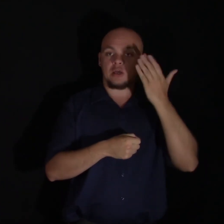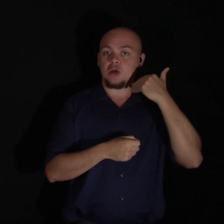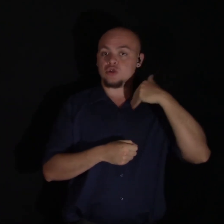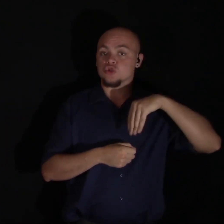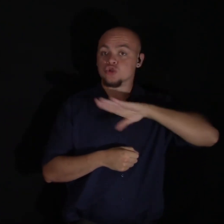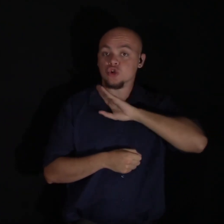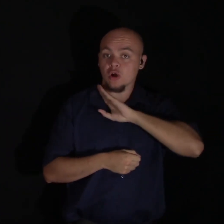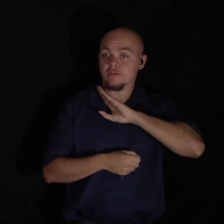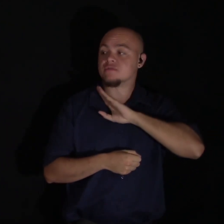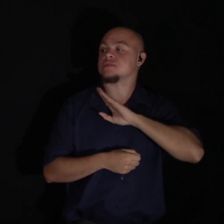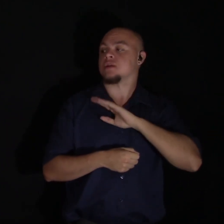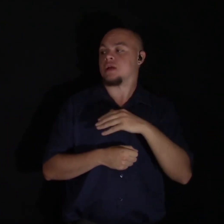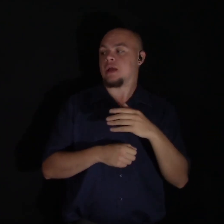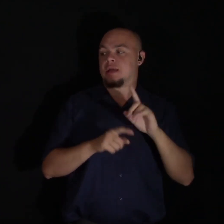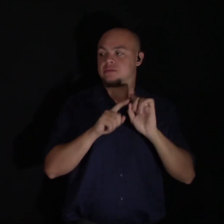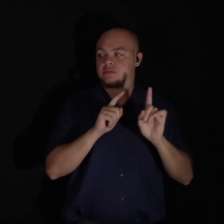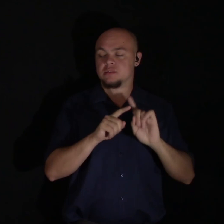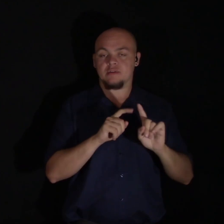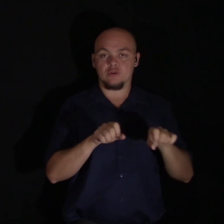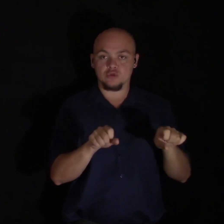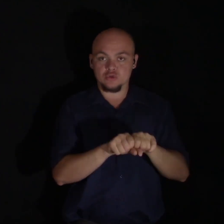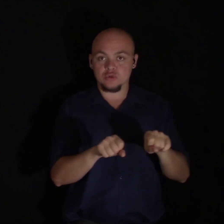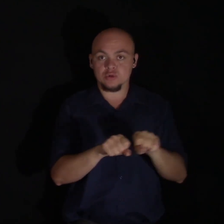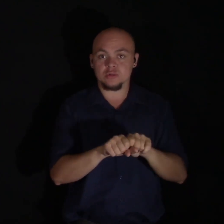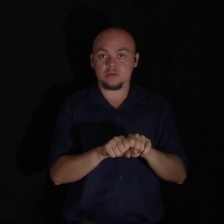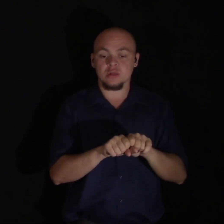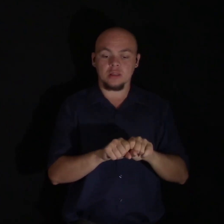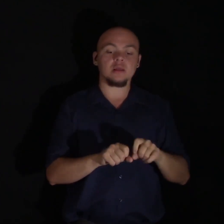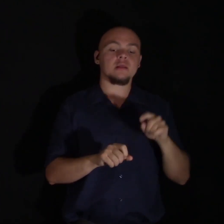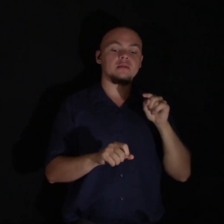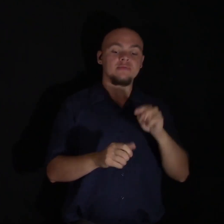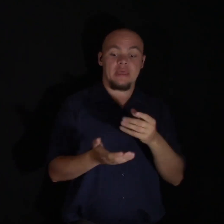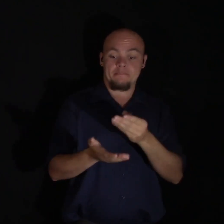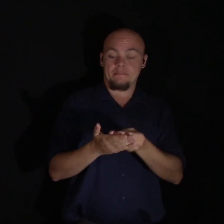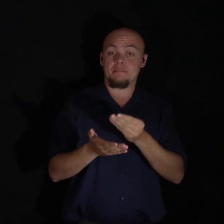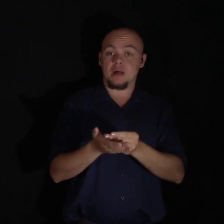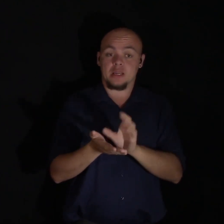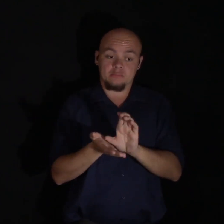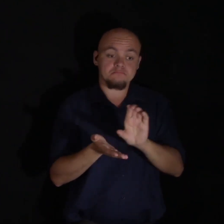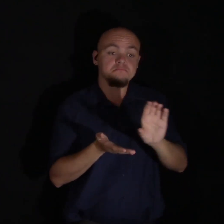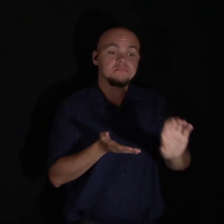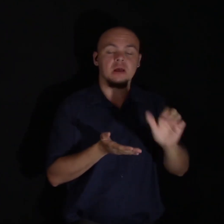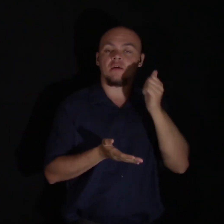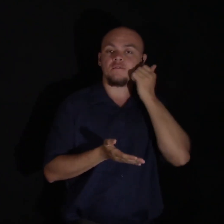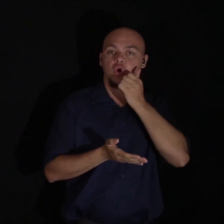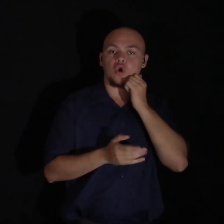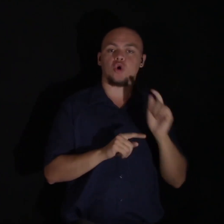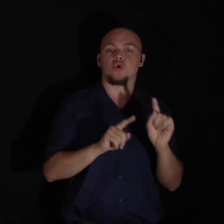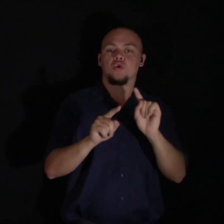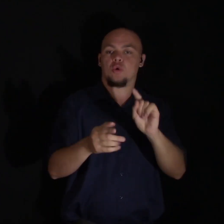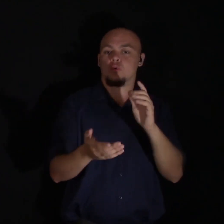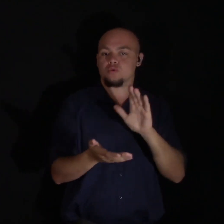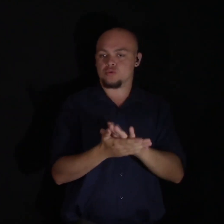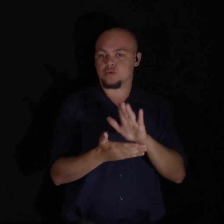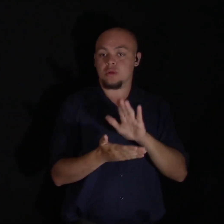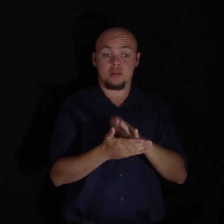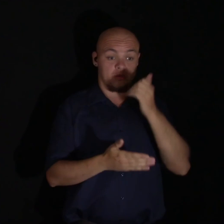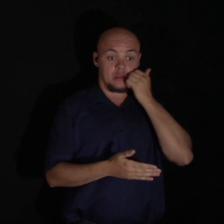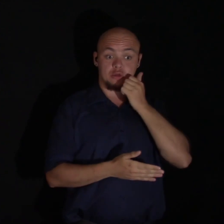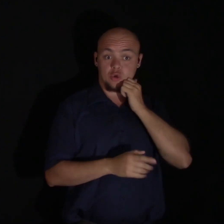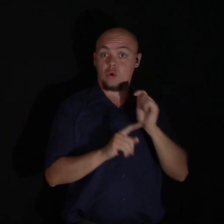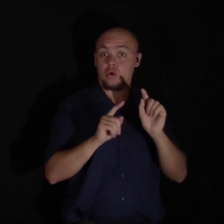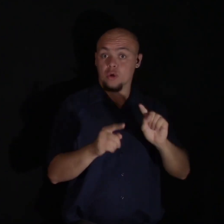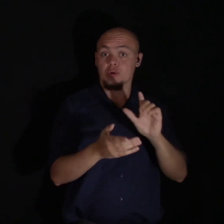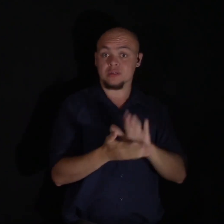And each piece they manufacture puts a little Afghan girl in school. Right now, there's a little girl in school who